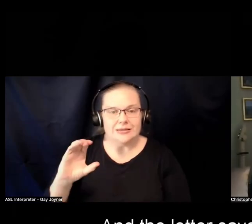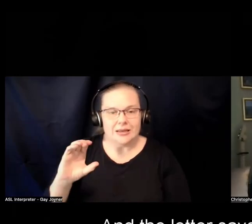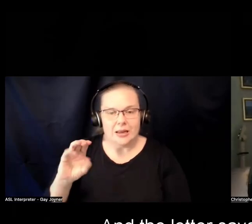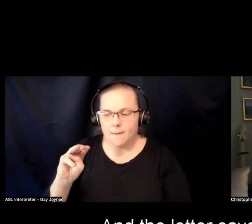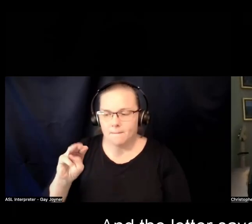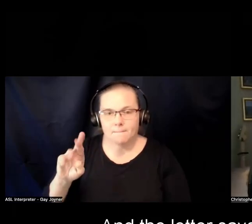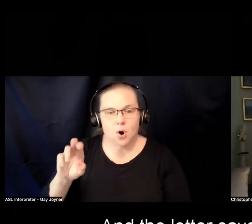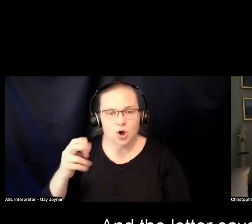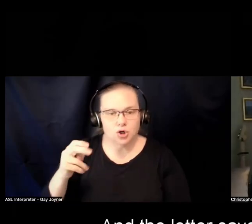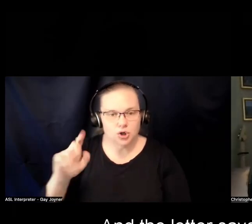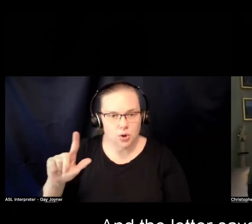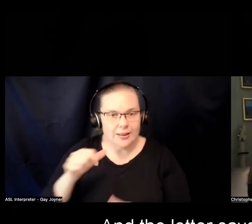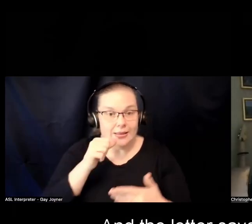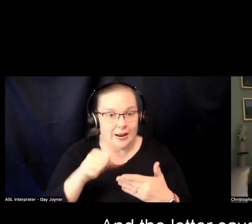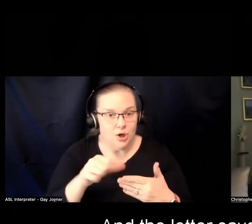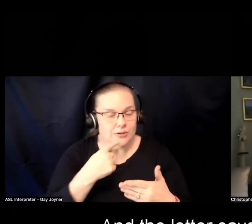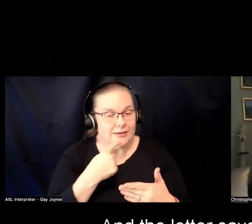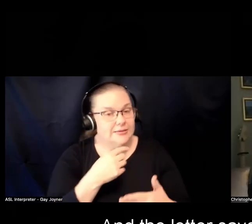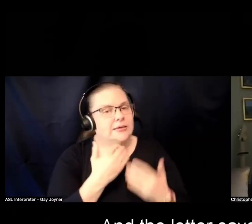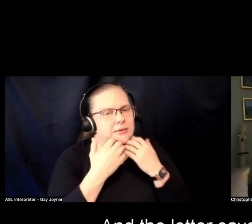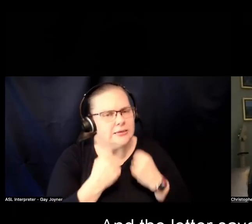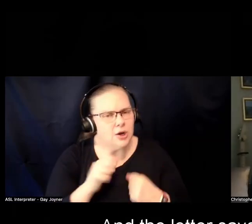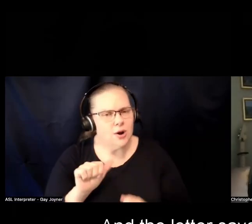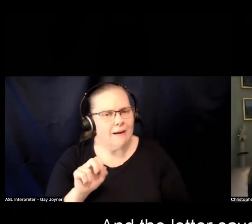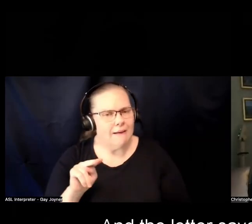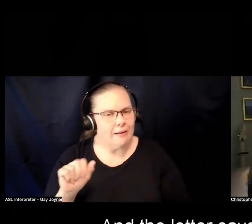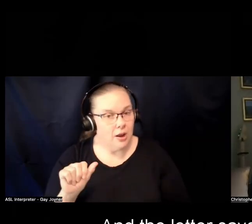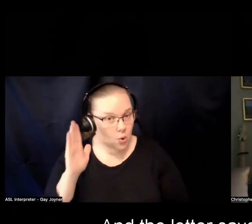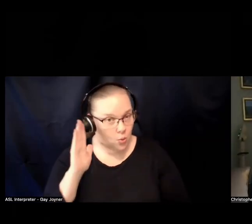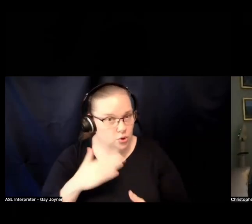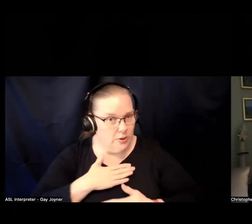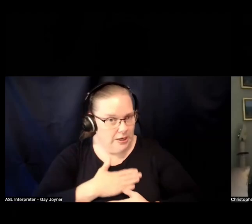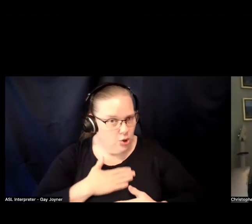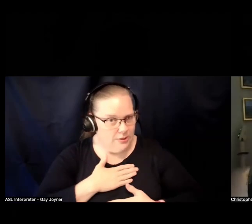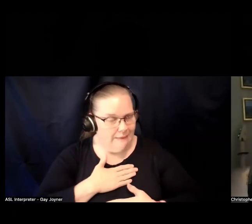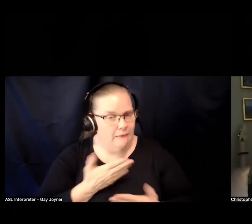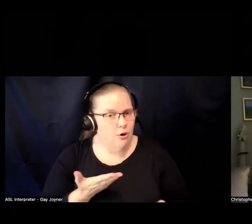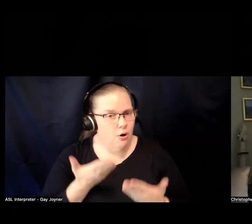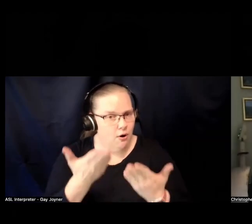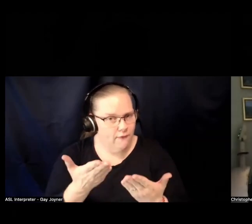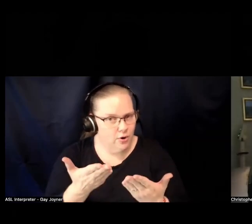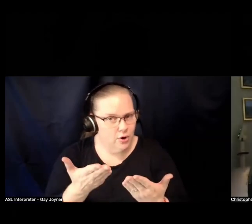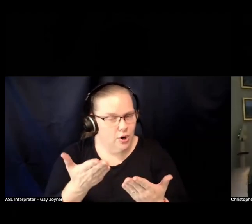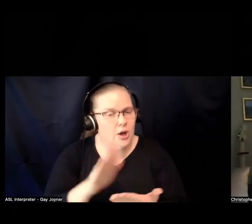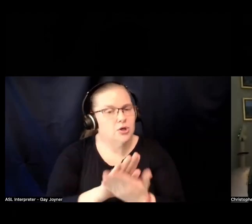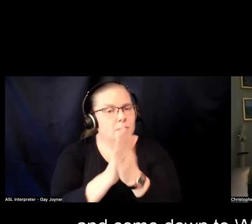says, "Dear Anna, would you entertain an offer to become the Assistant Secretary of Defense and come